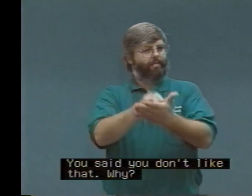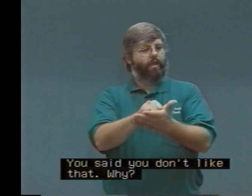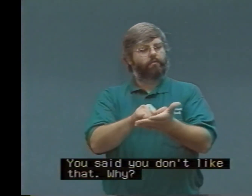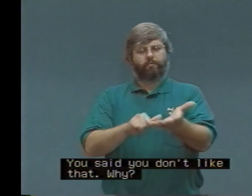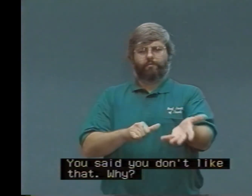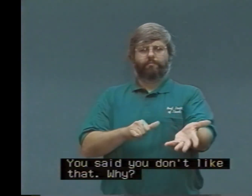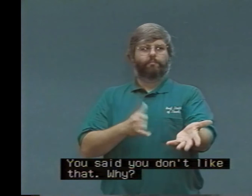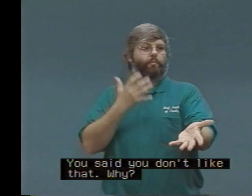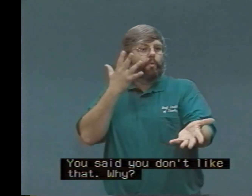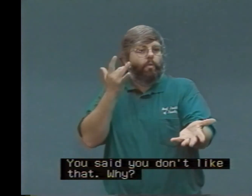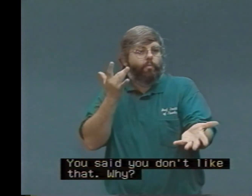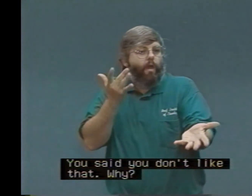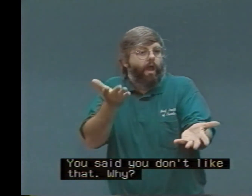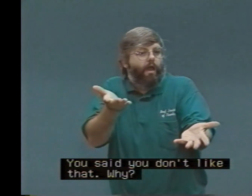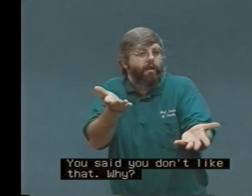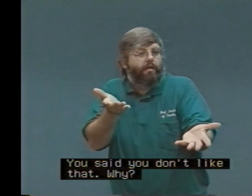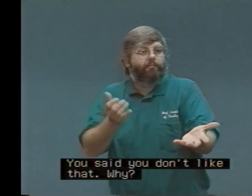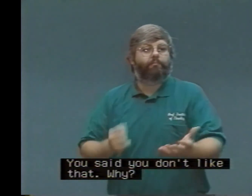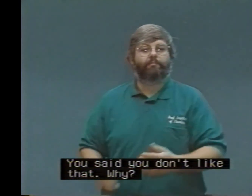You said you don't like that. Why?